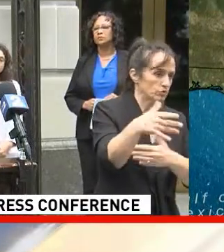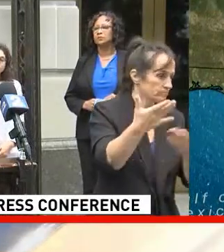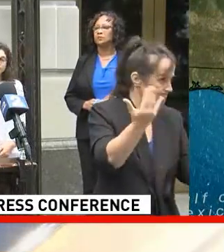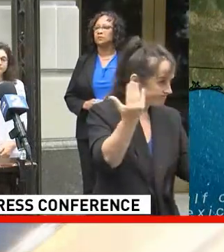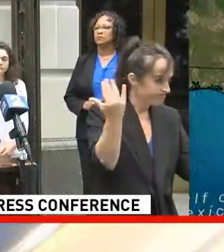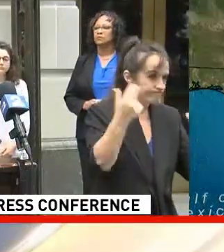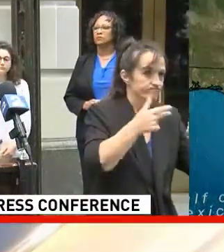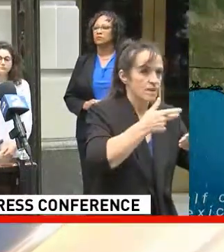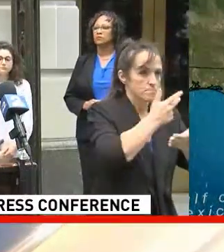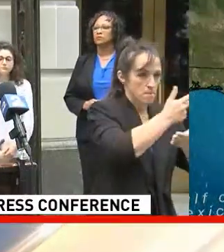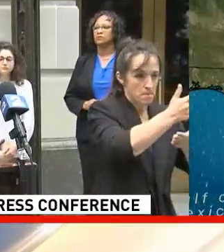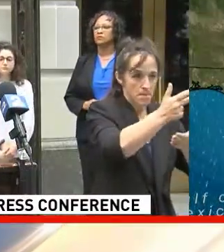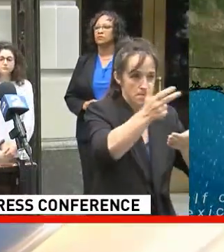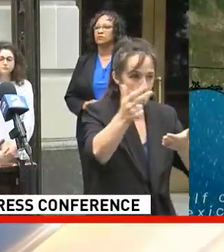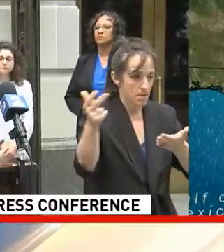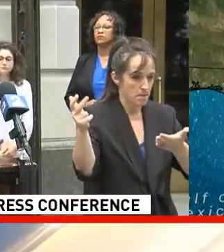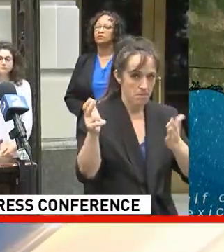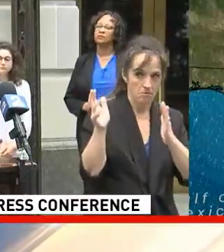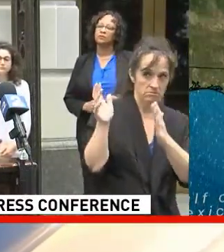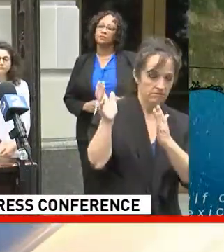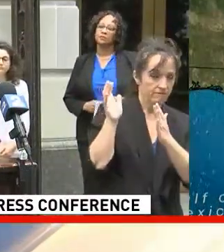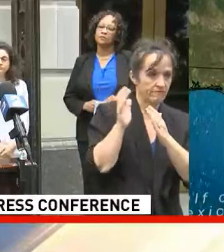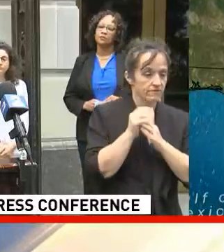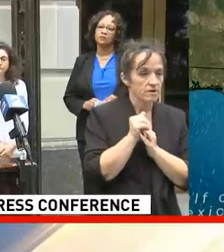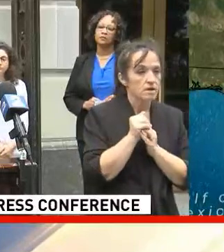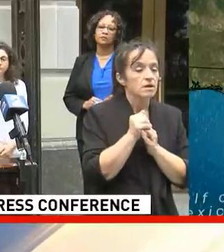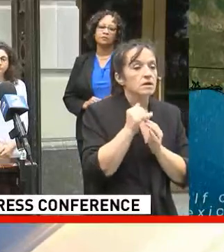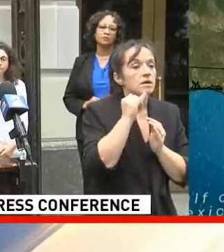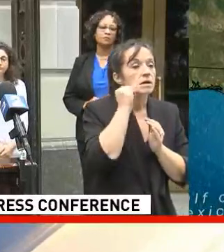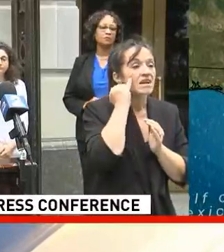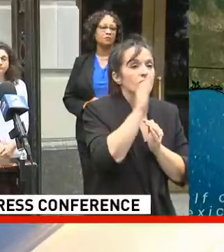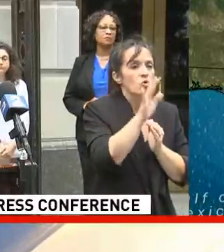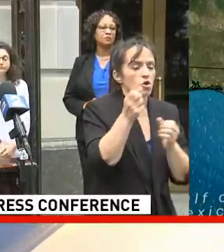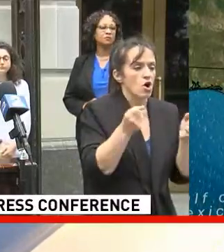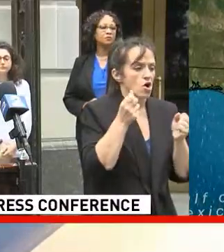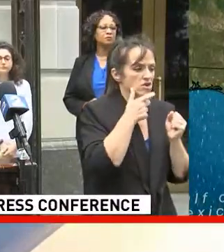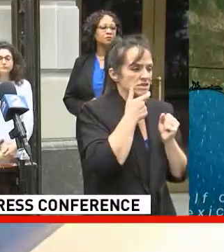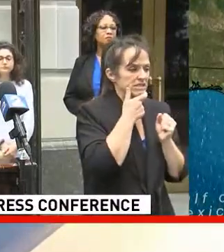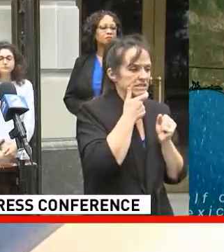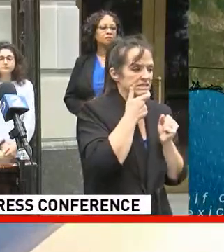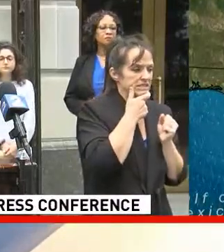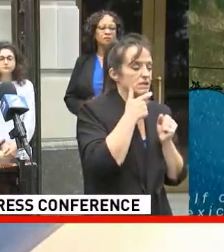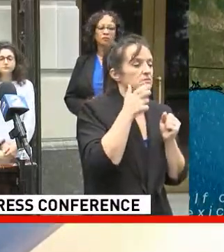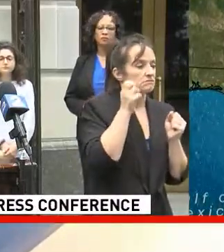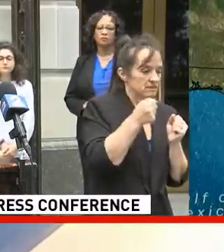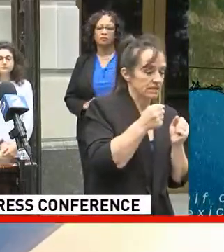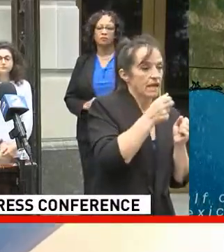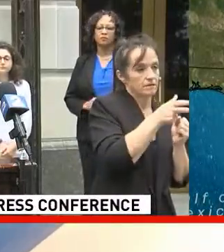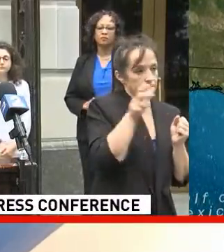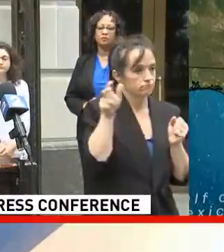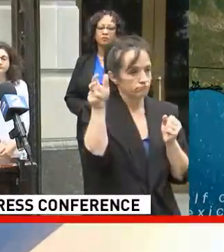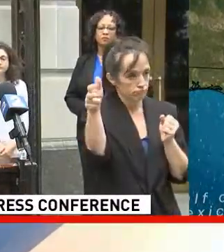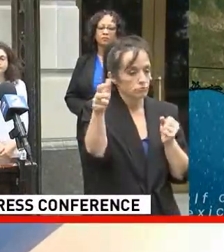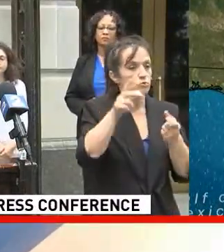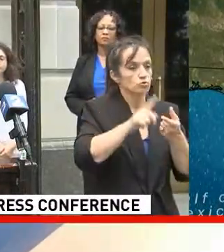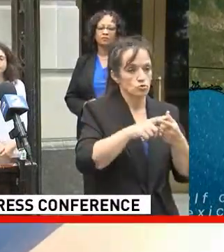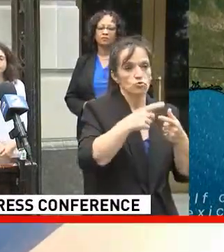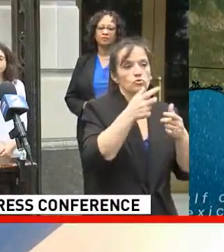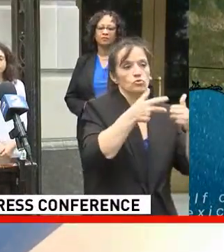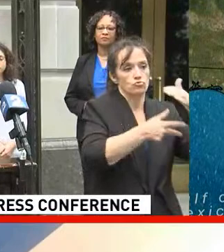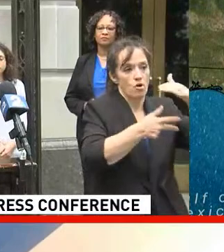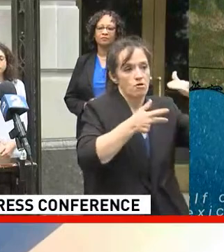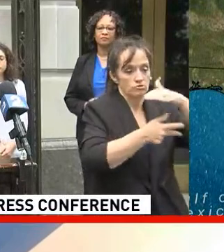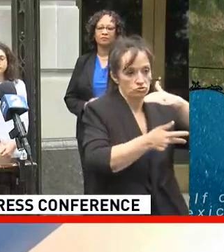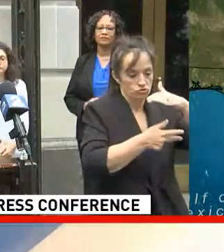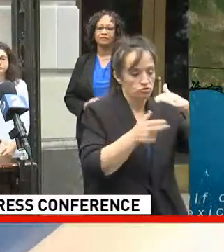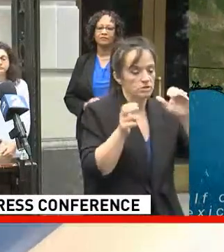Charleston is doing so as well. So if you think your car needs to be protected, you can move your vehicle